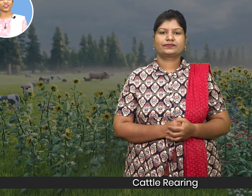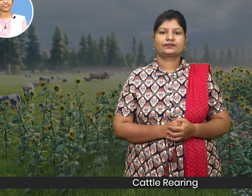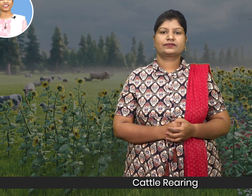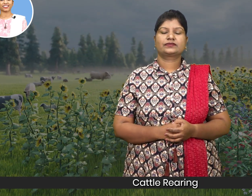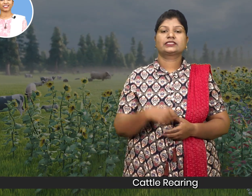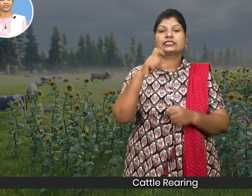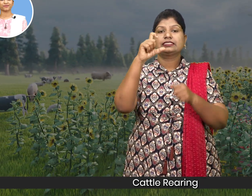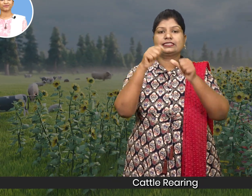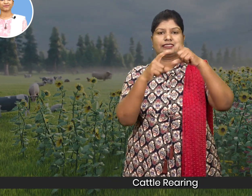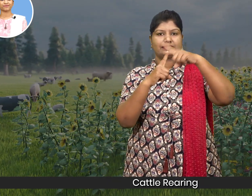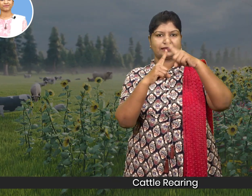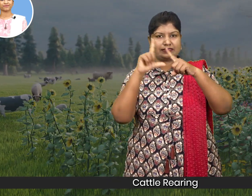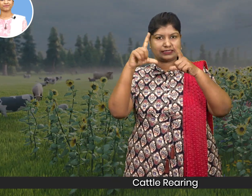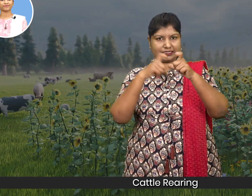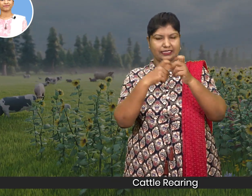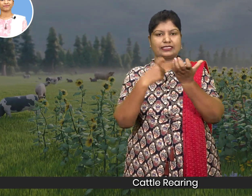Cattle rearing.